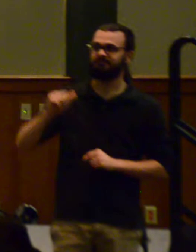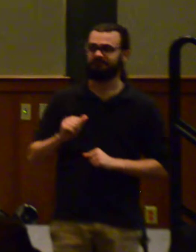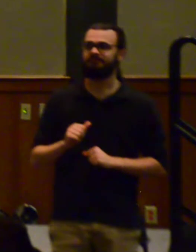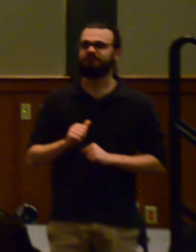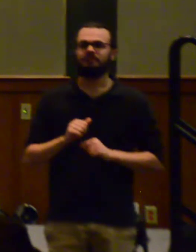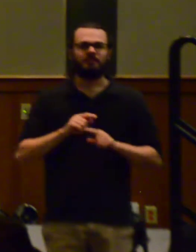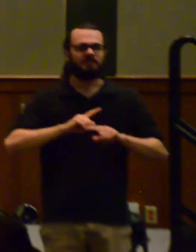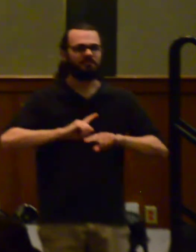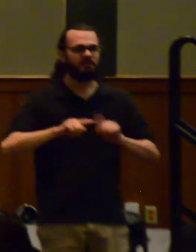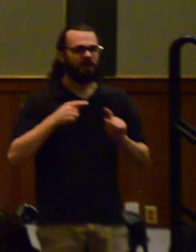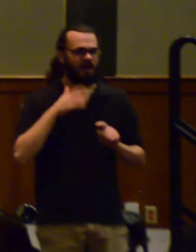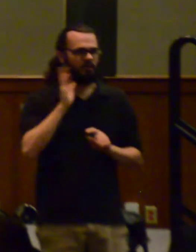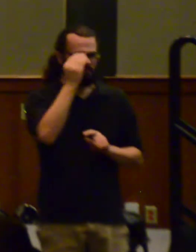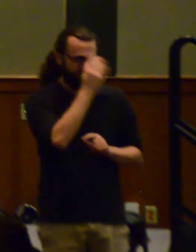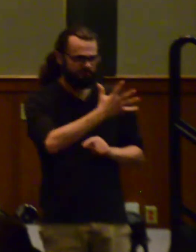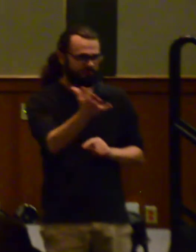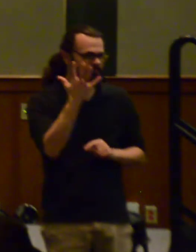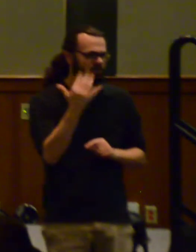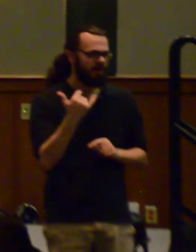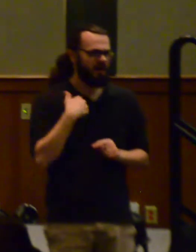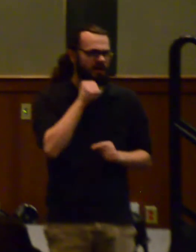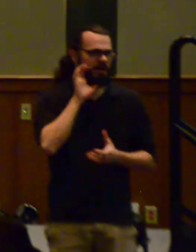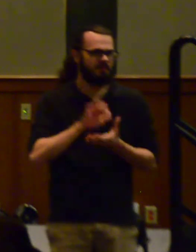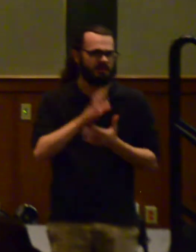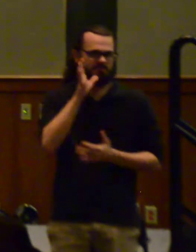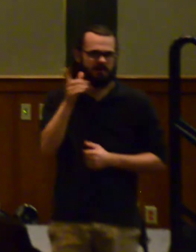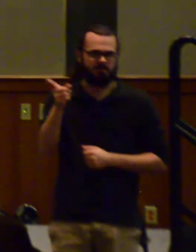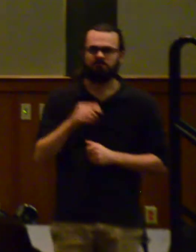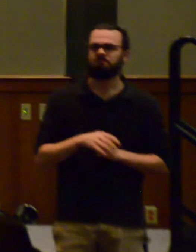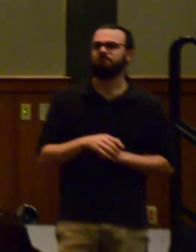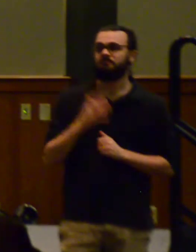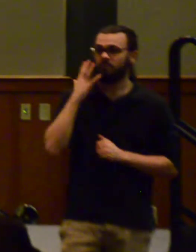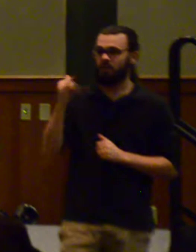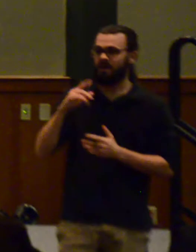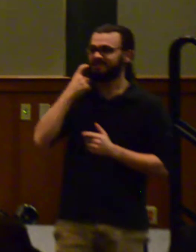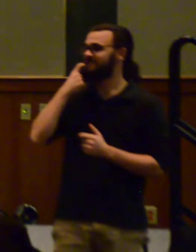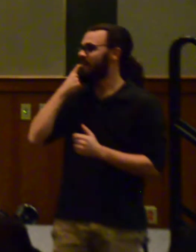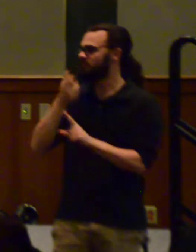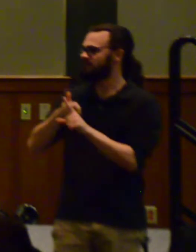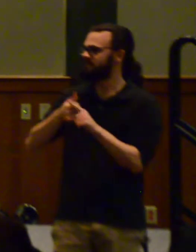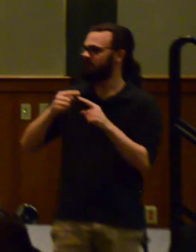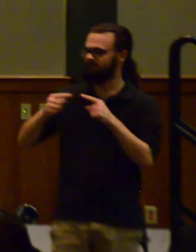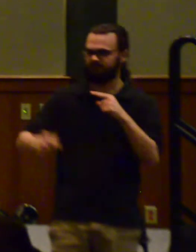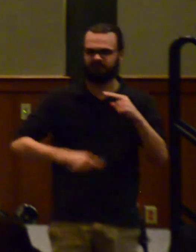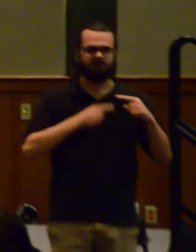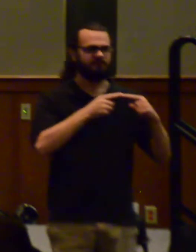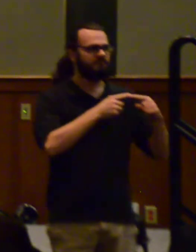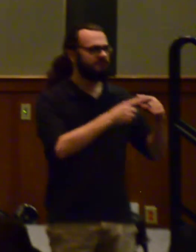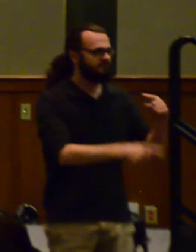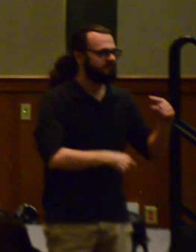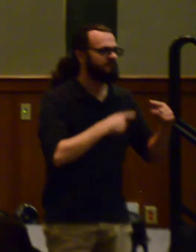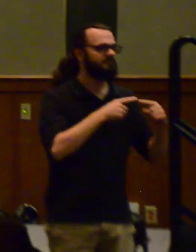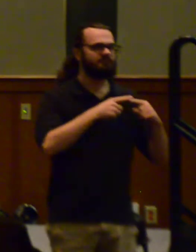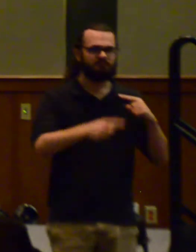And I'll tell you a little bit why. I saw that cycle of addiction in my family, mainly